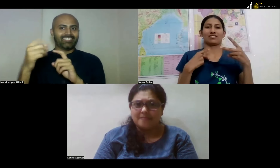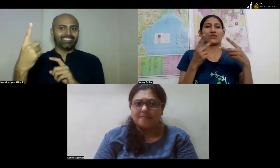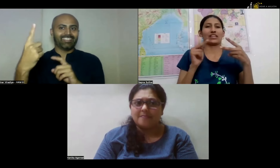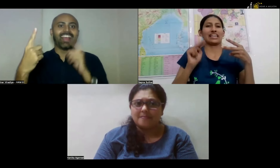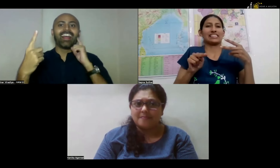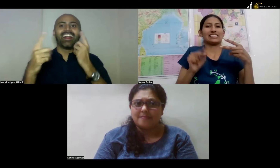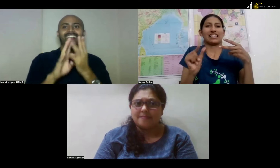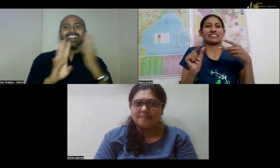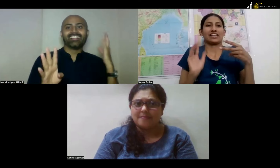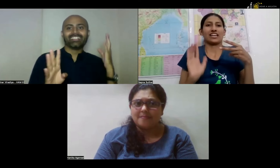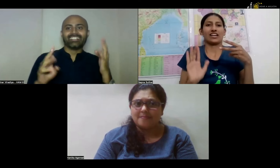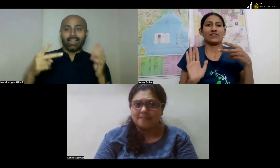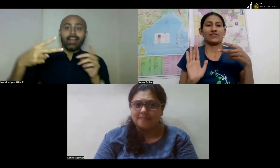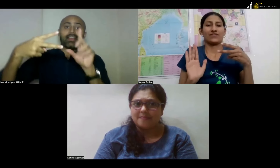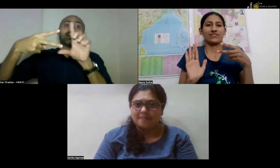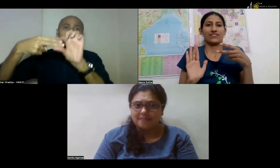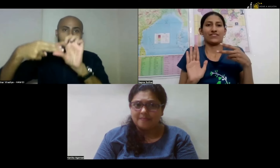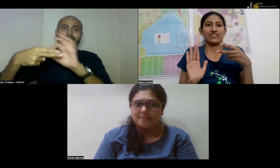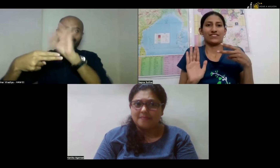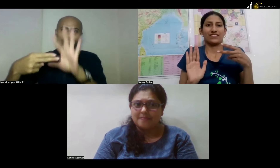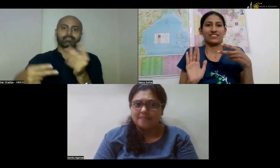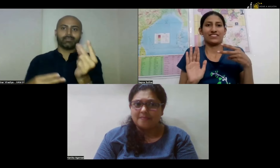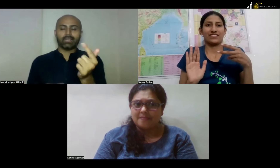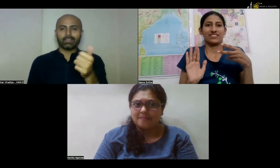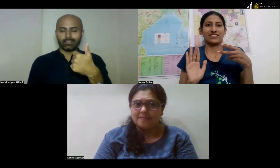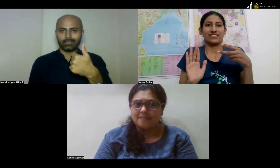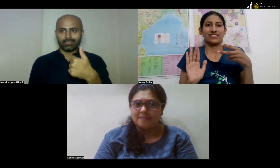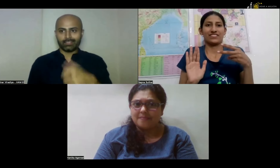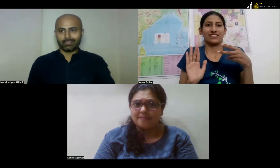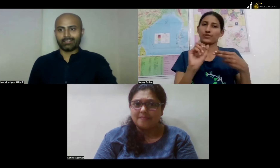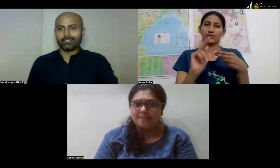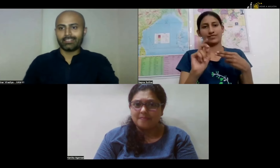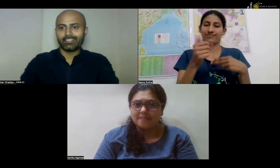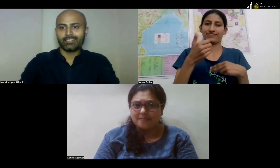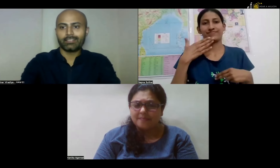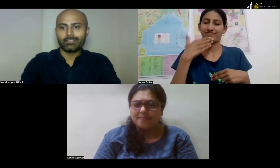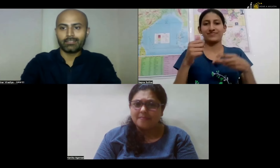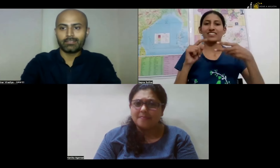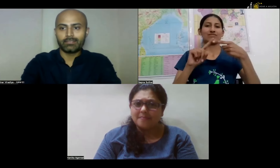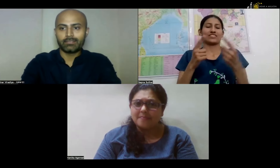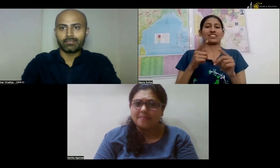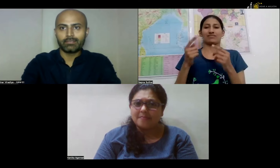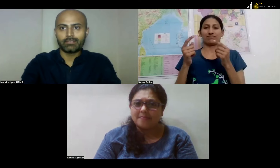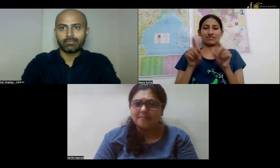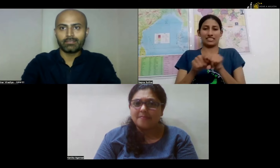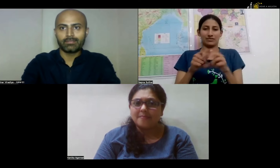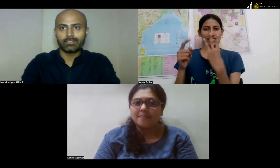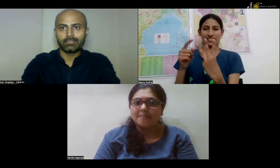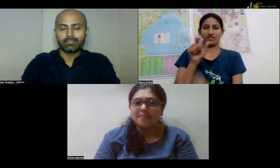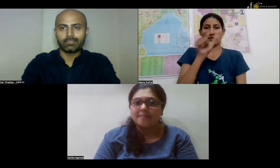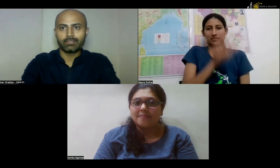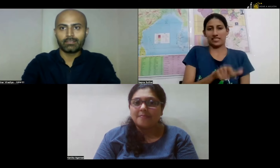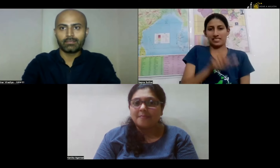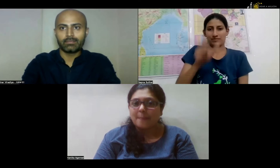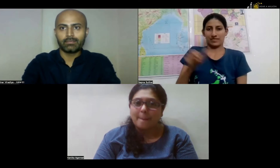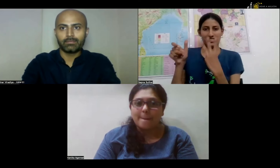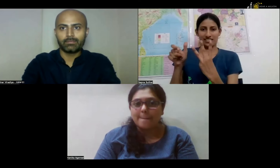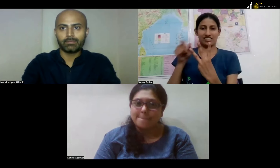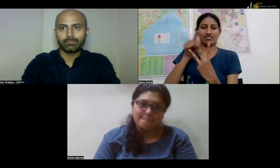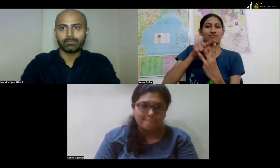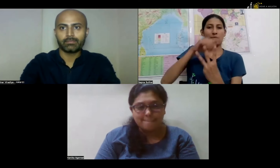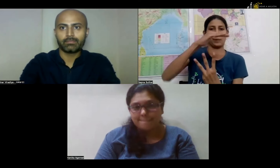No, 3 questions. You can ask only one. So, okay, 2. You can merge 2 questions in one, and you can ask that. Okay, I'll do